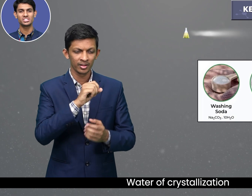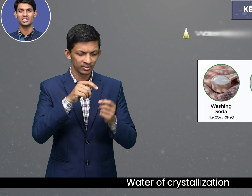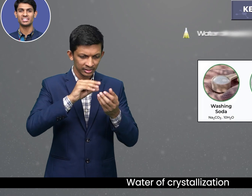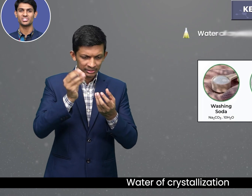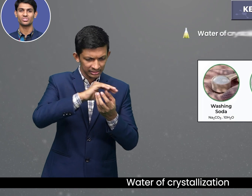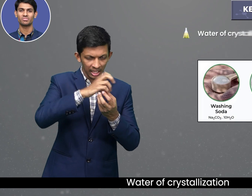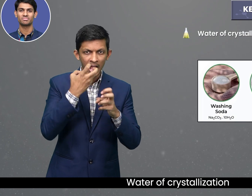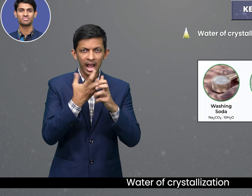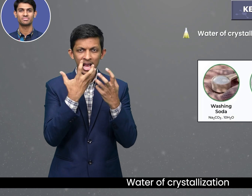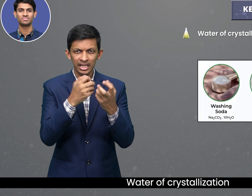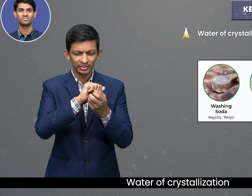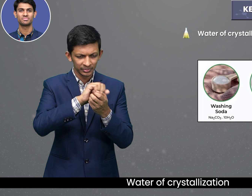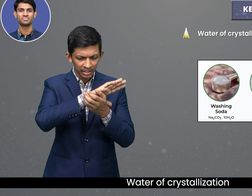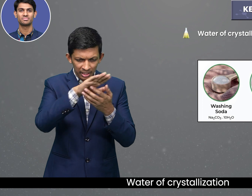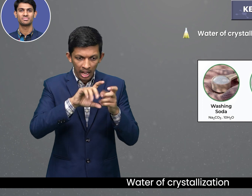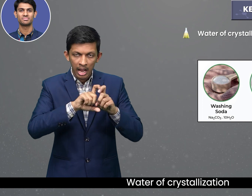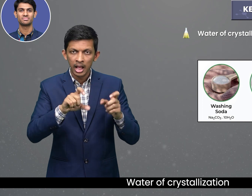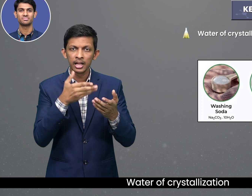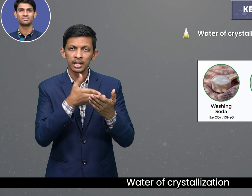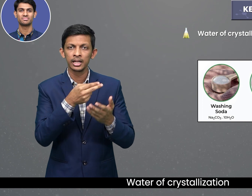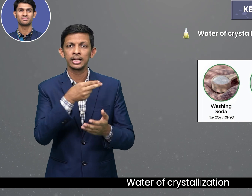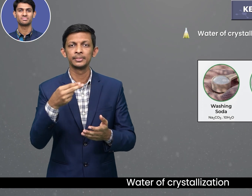water of crystallization,